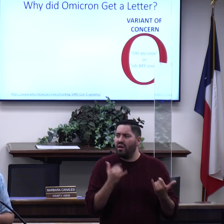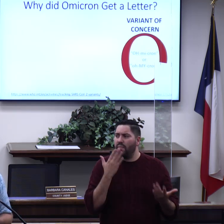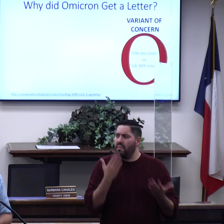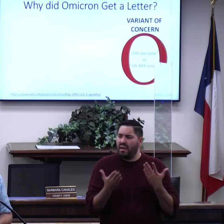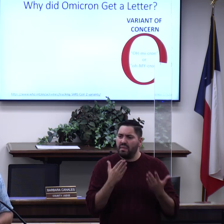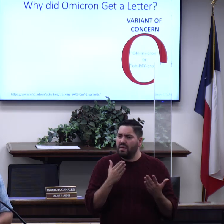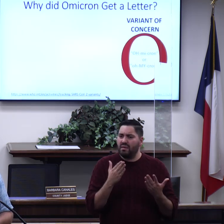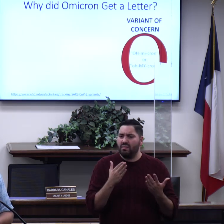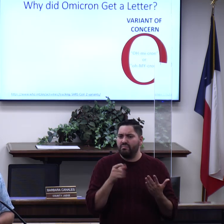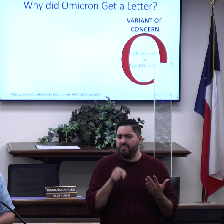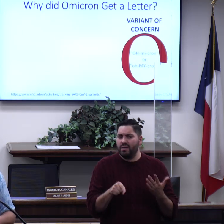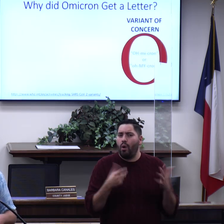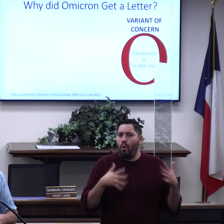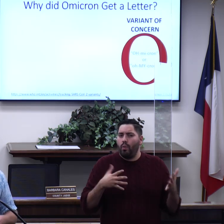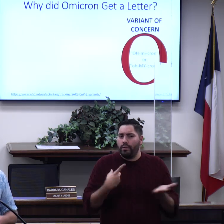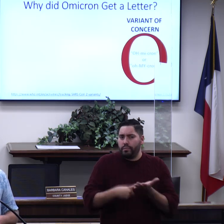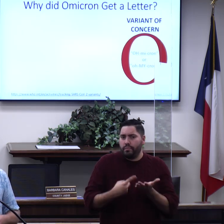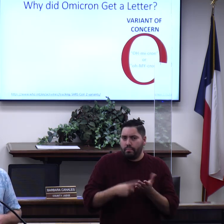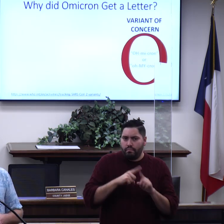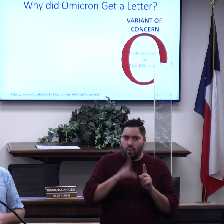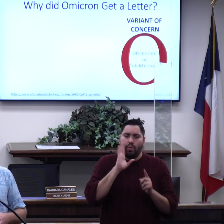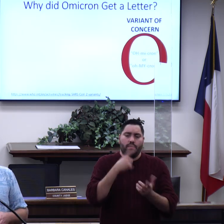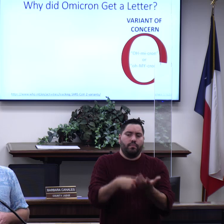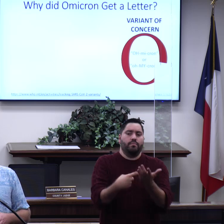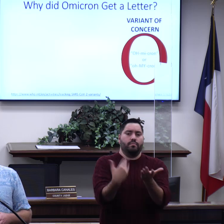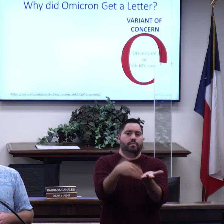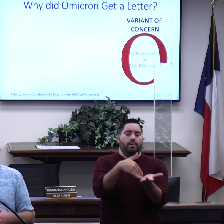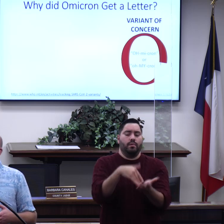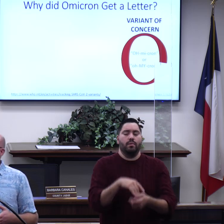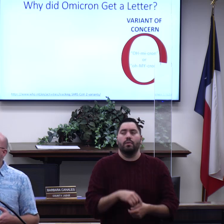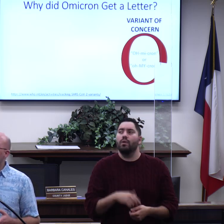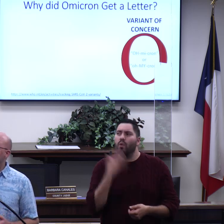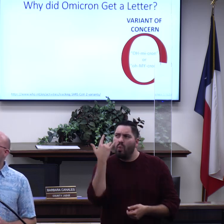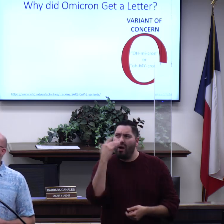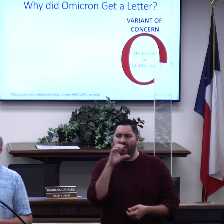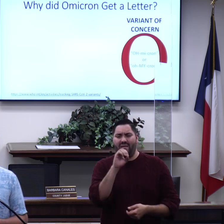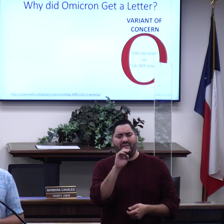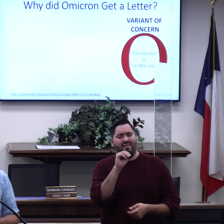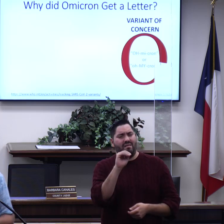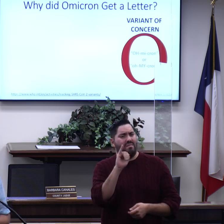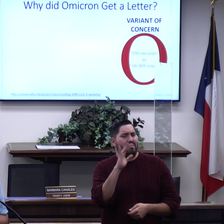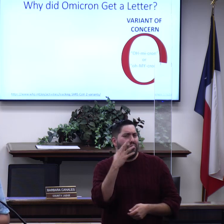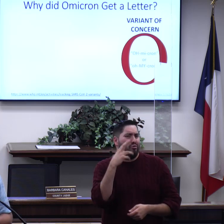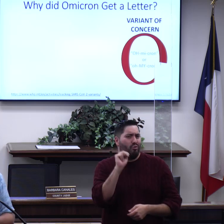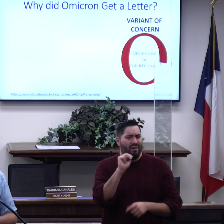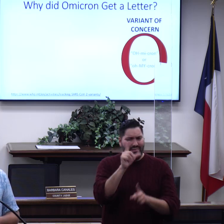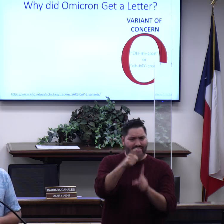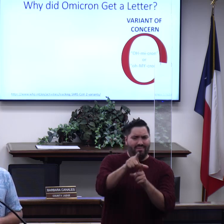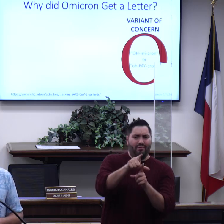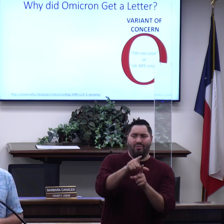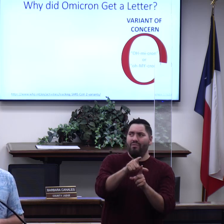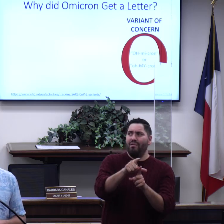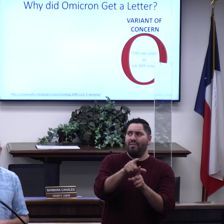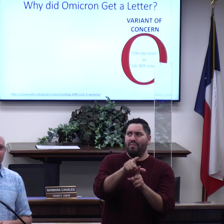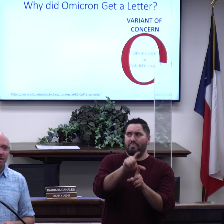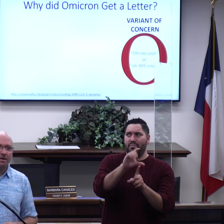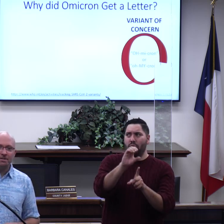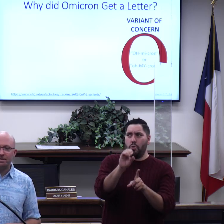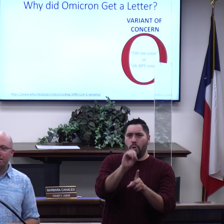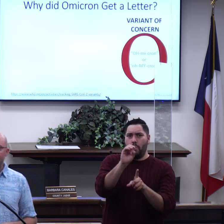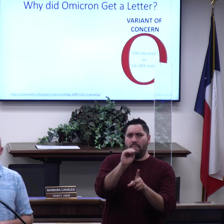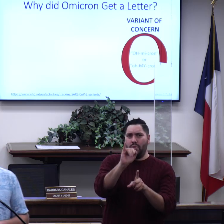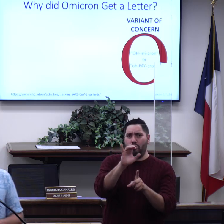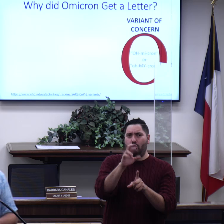Maybe this was already covered, but we're going to cover it again. So why did Omicron get a letter and it's pronounced Omicron in the